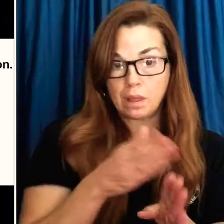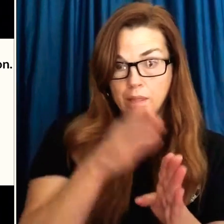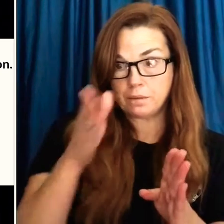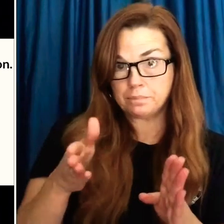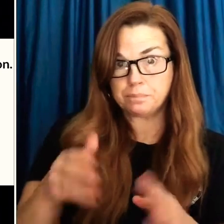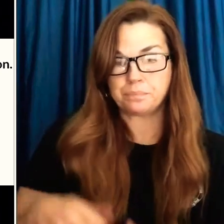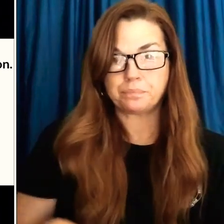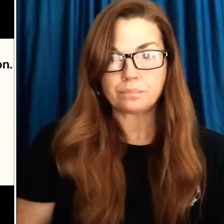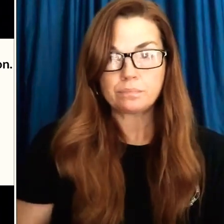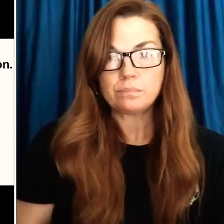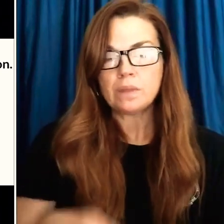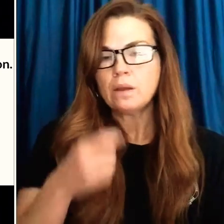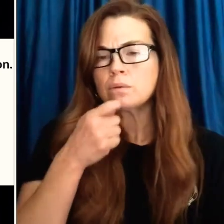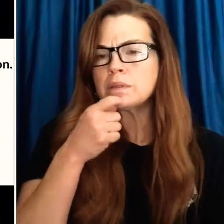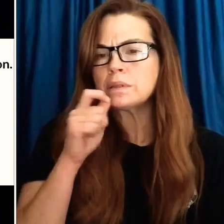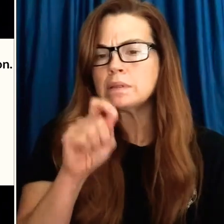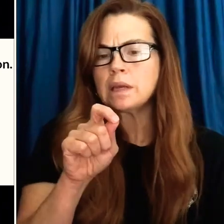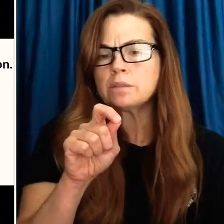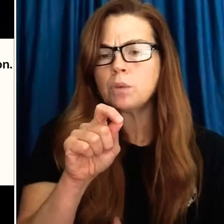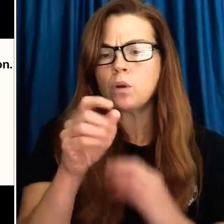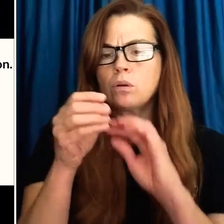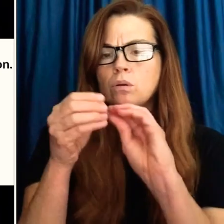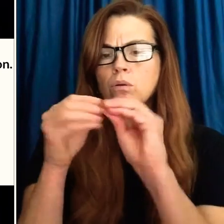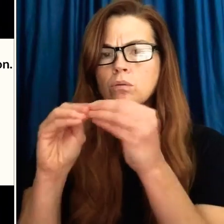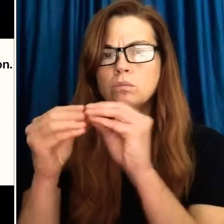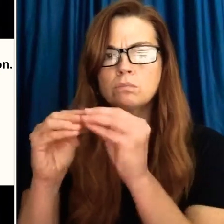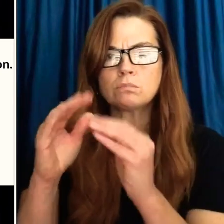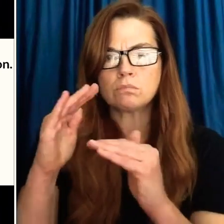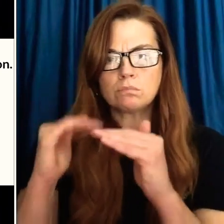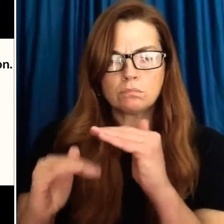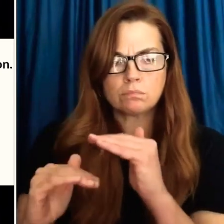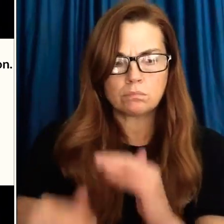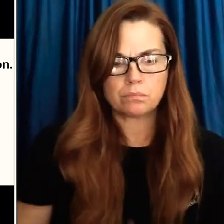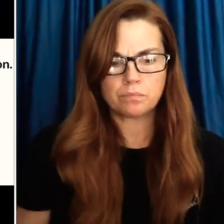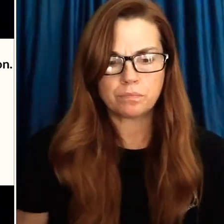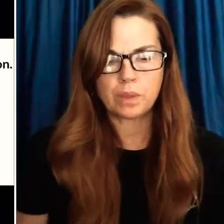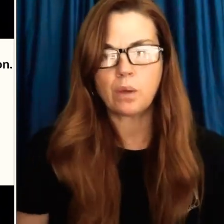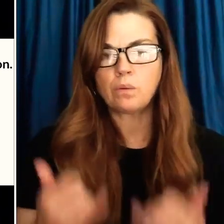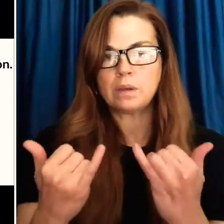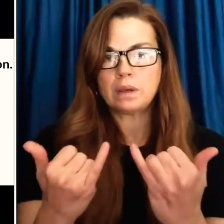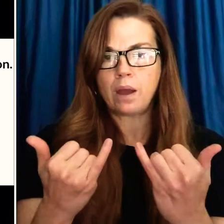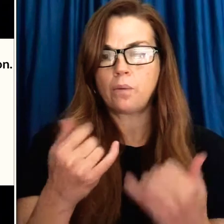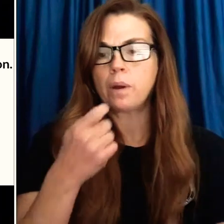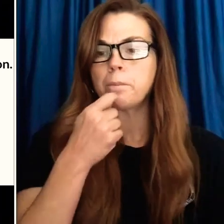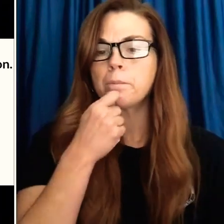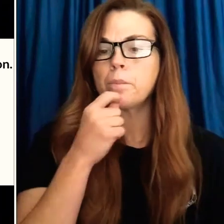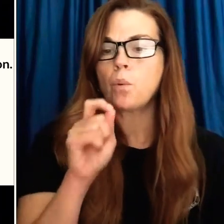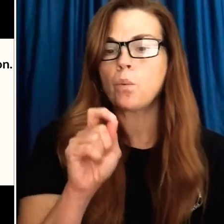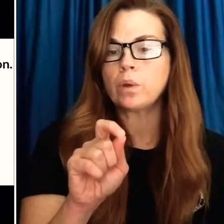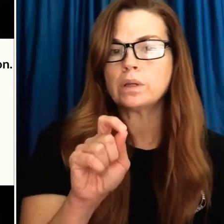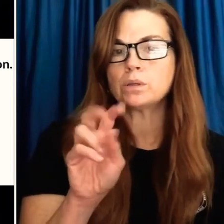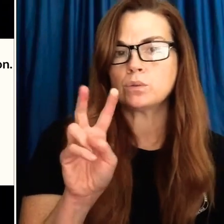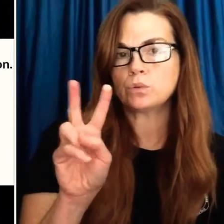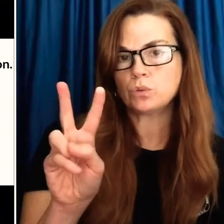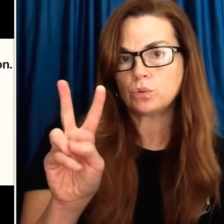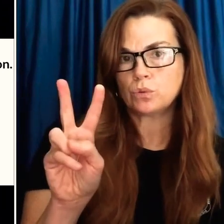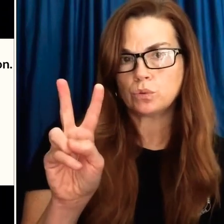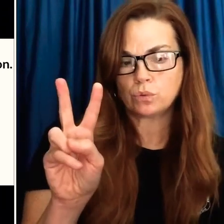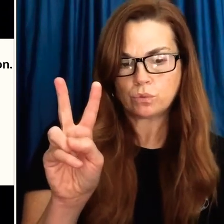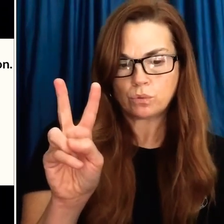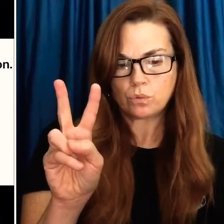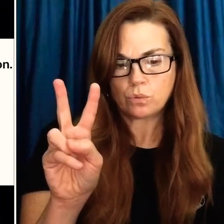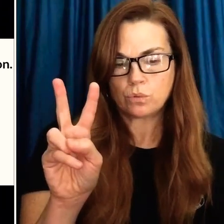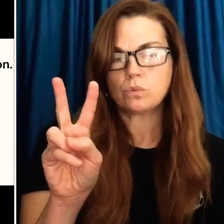and then underneath the decimal only, I'm going to put a fraction. Okay, so I have 0.2 on the top, and